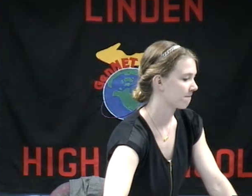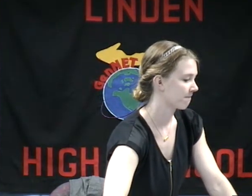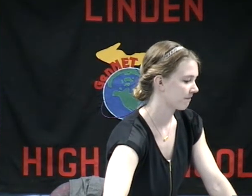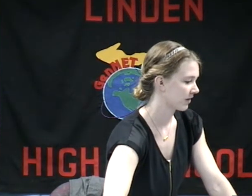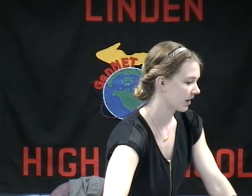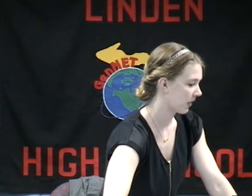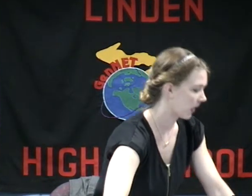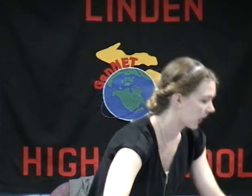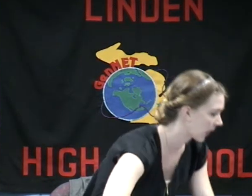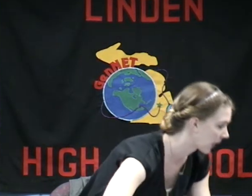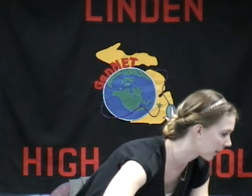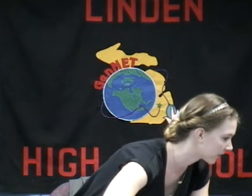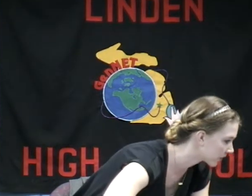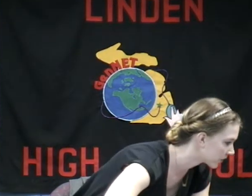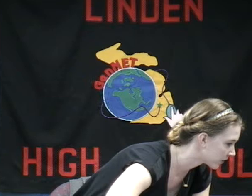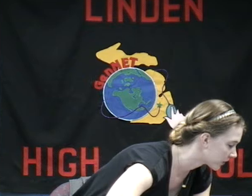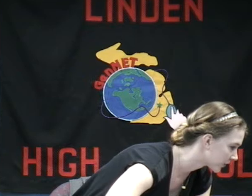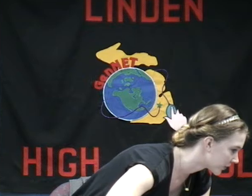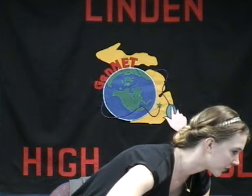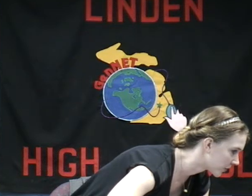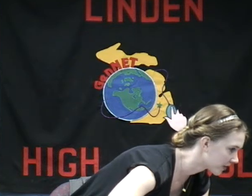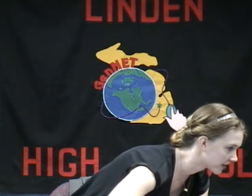Did you see my story?